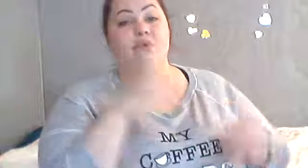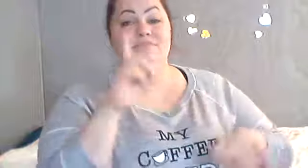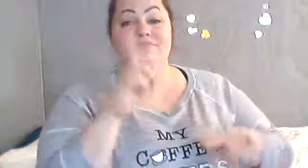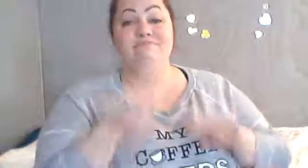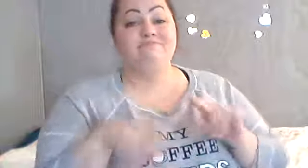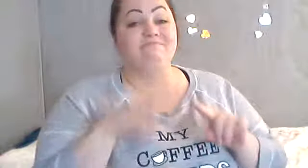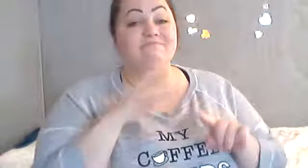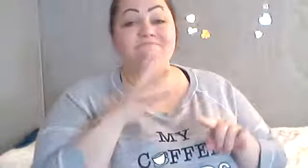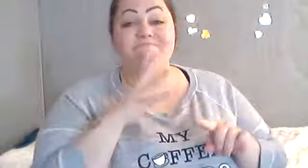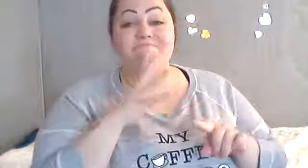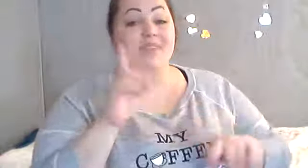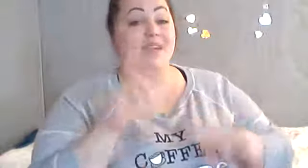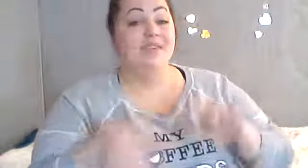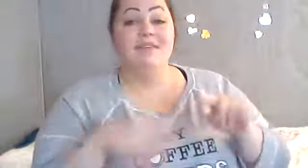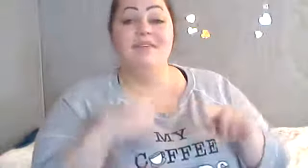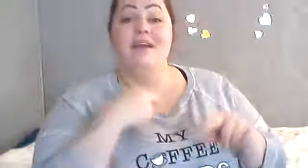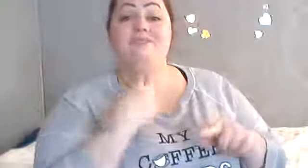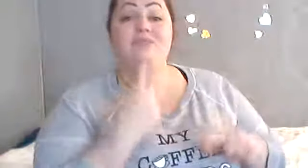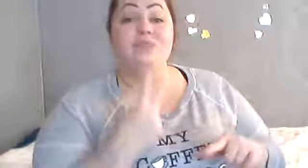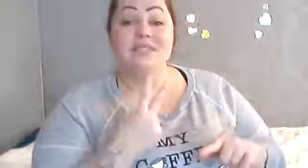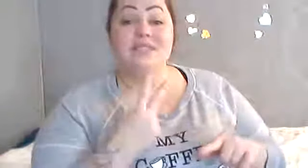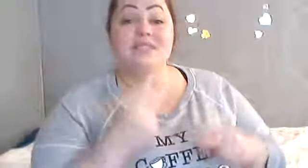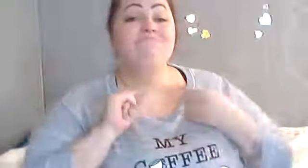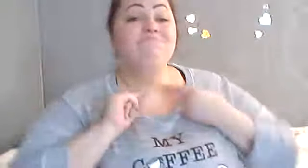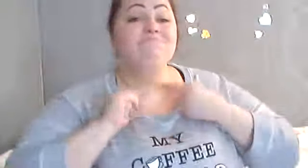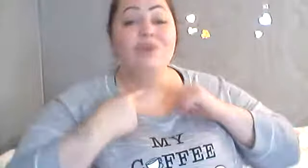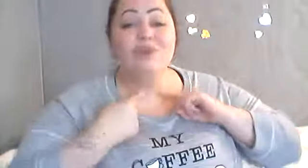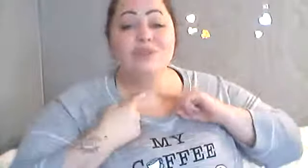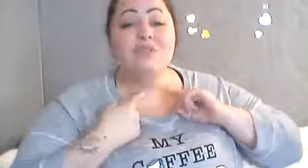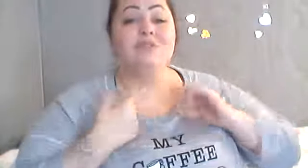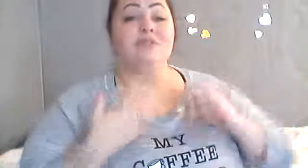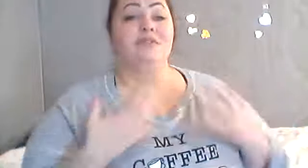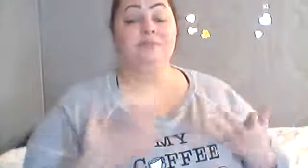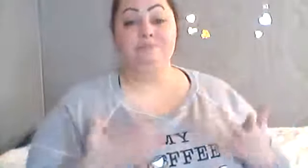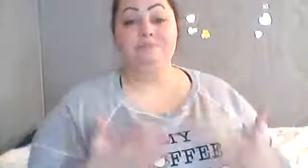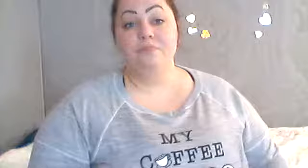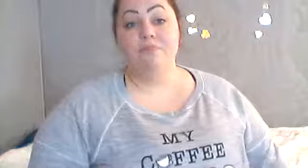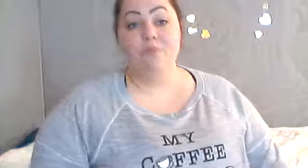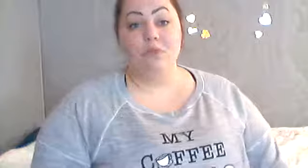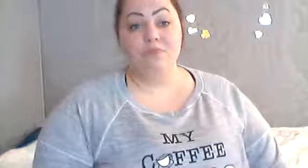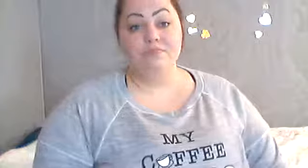or can't voice, hurts.